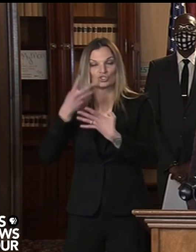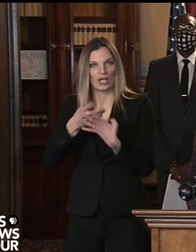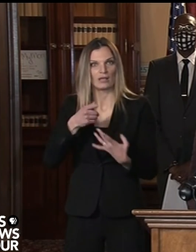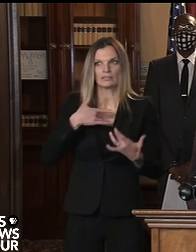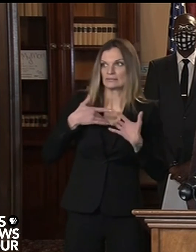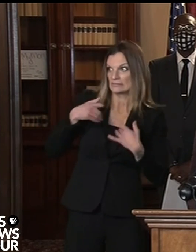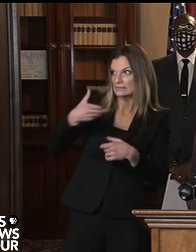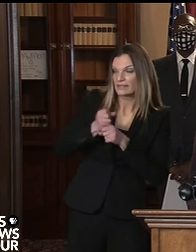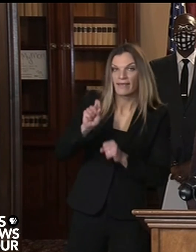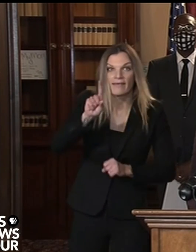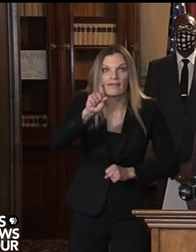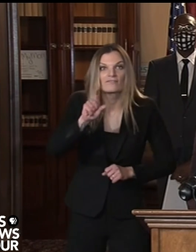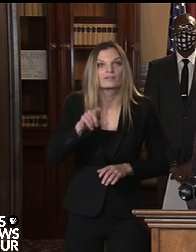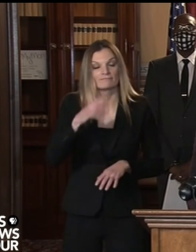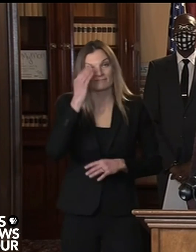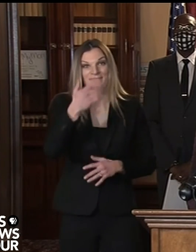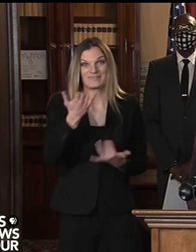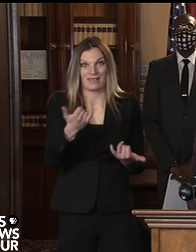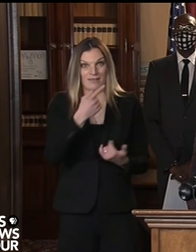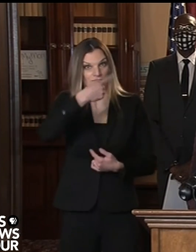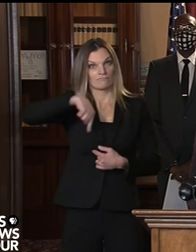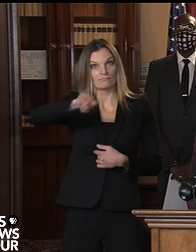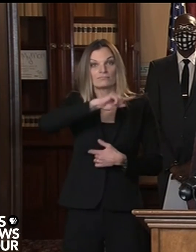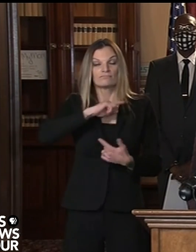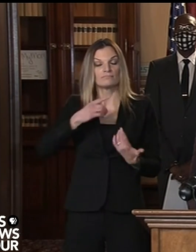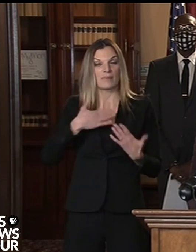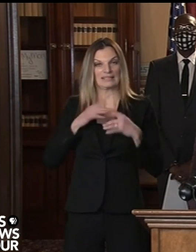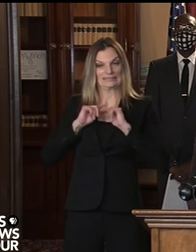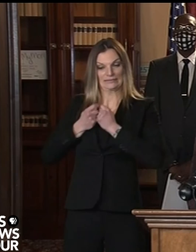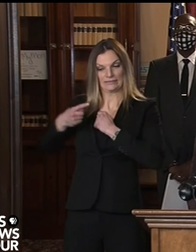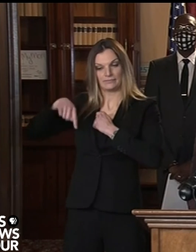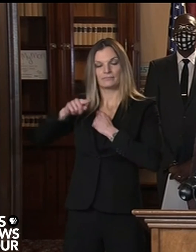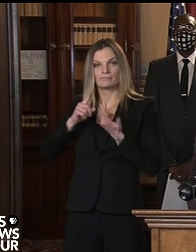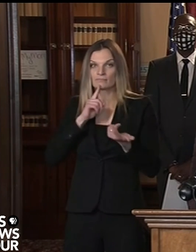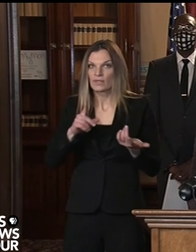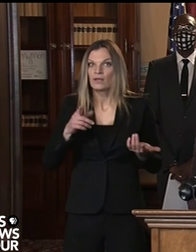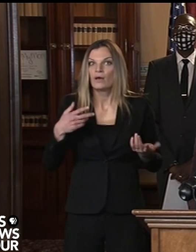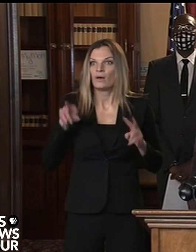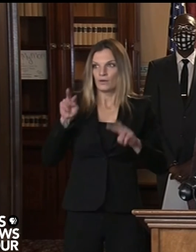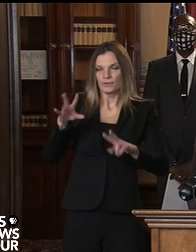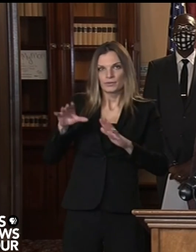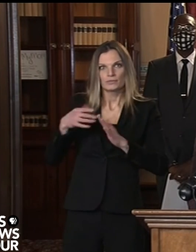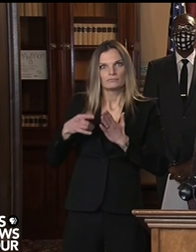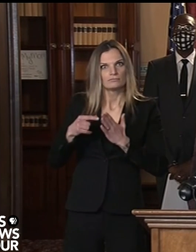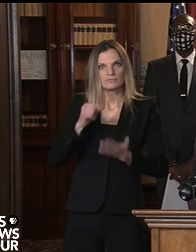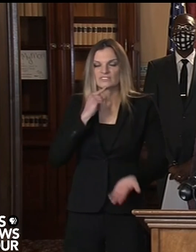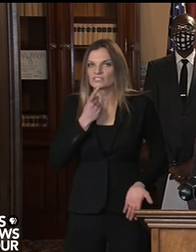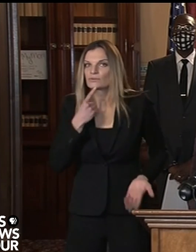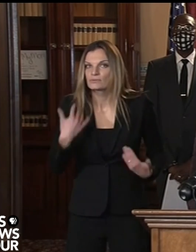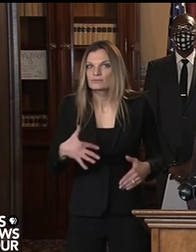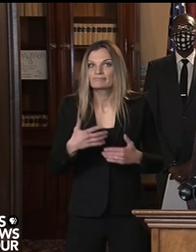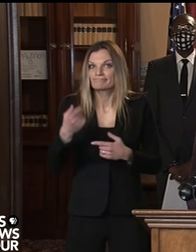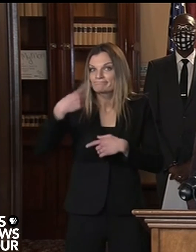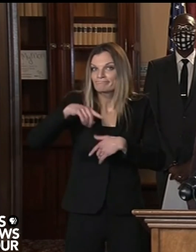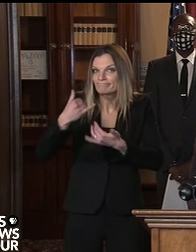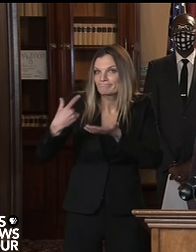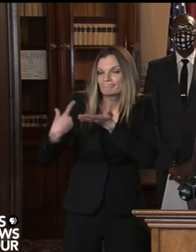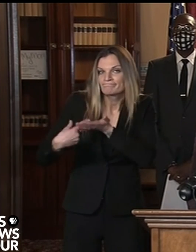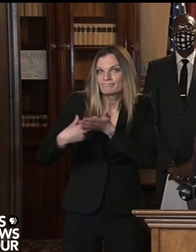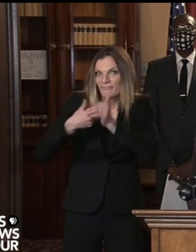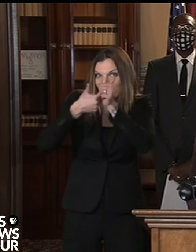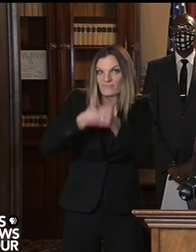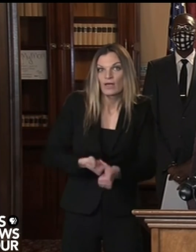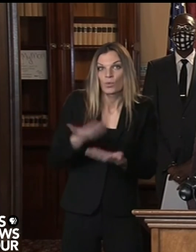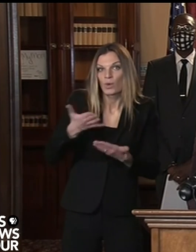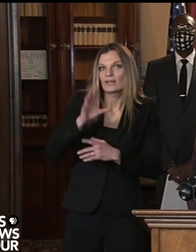that this is an issue that my administration takes very seriously, and so does the leadership of the Department of Corrections. We are